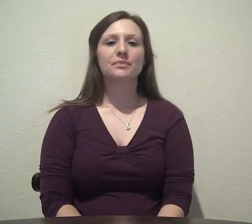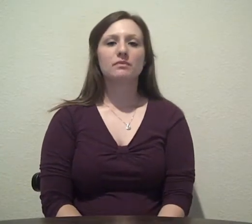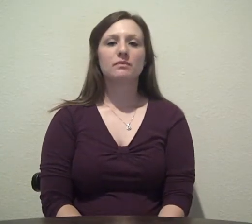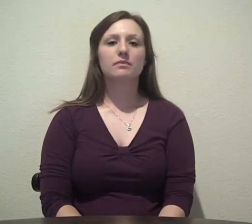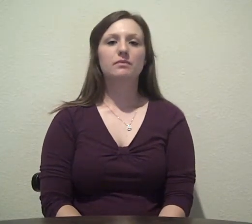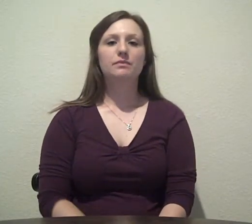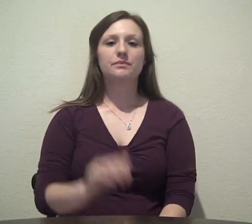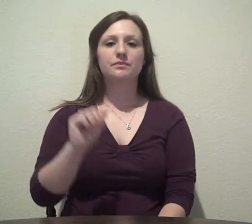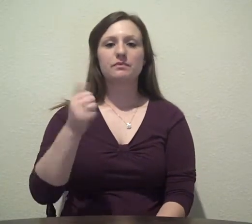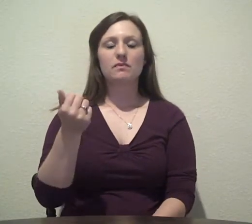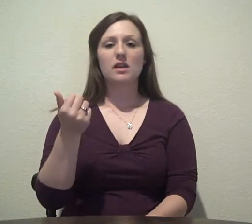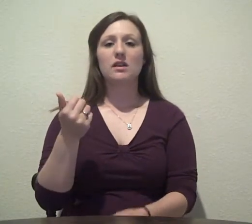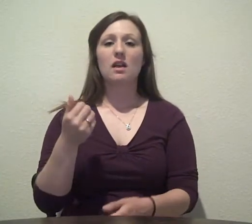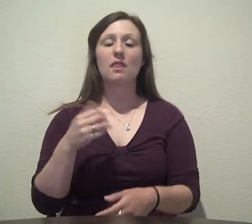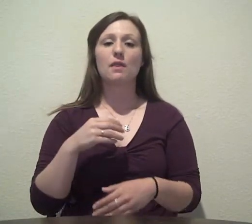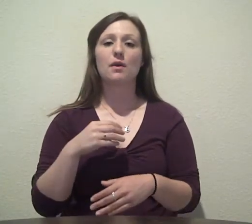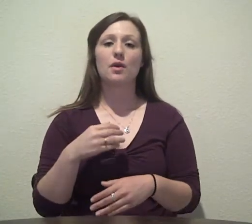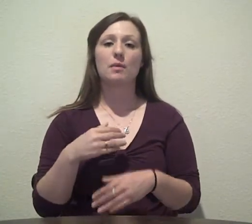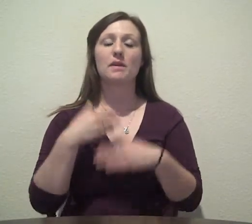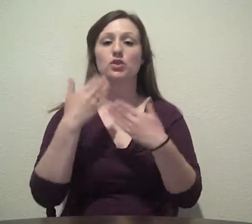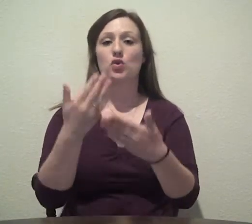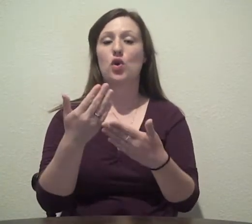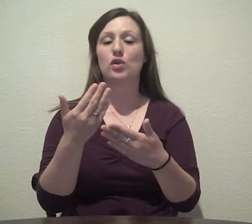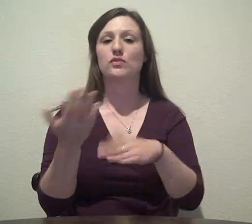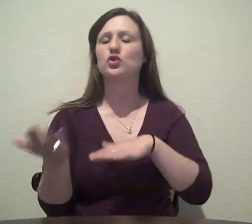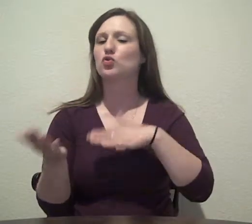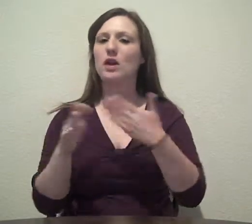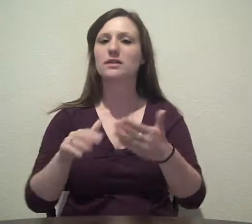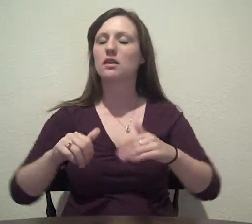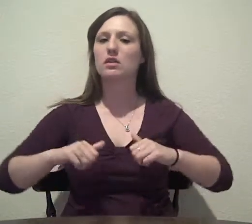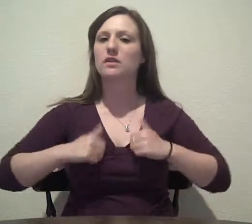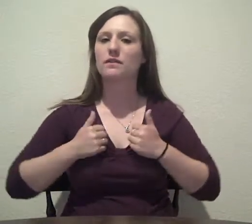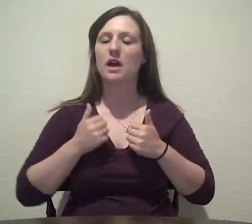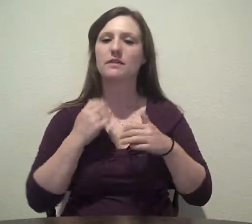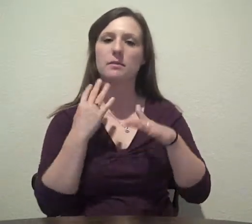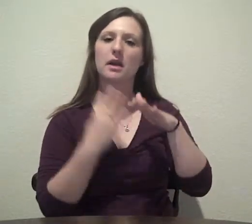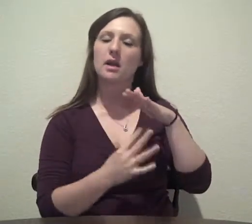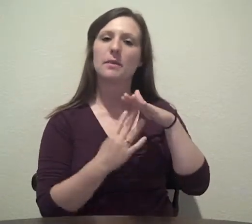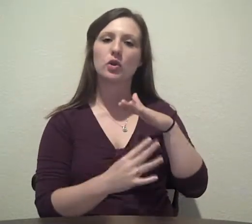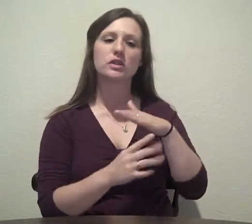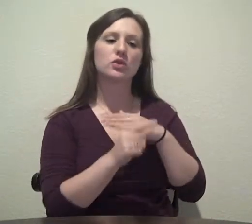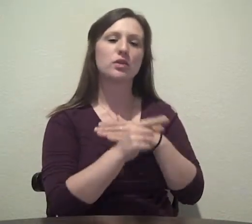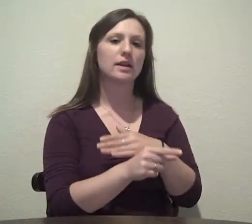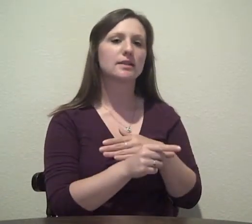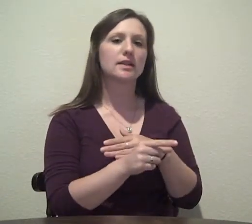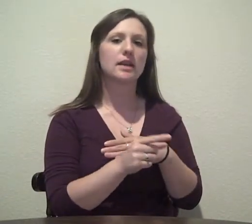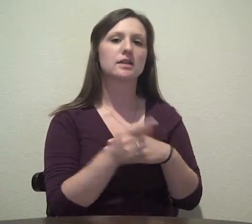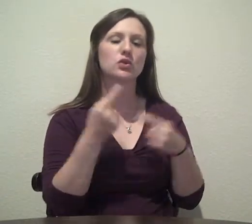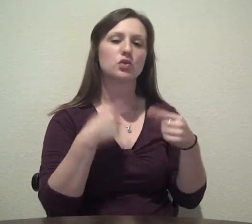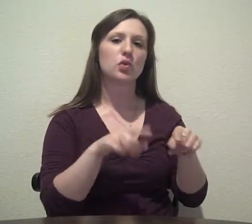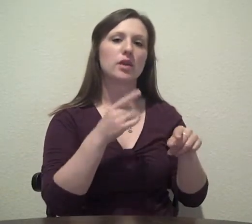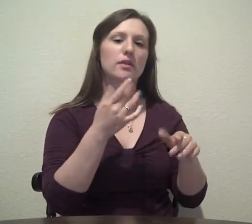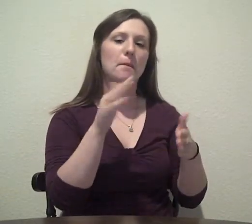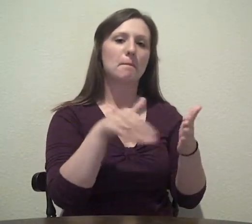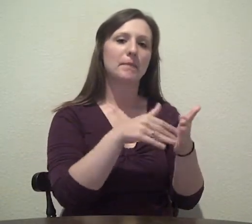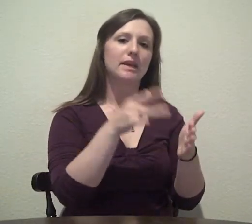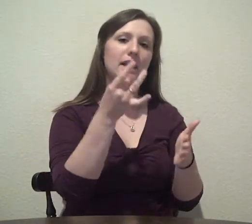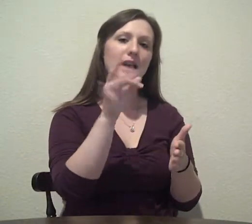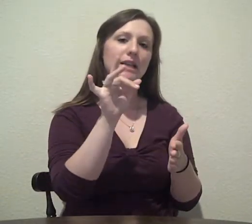Another major cause for this drastic loss of lives among immigrants to the United States during the mid-1800s